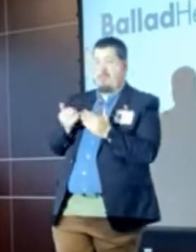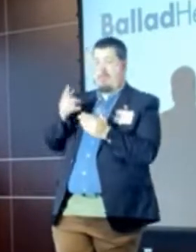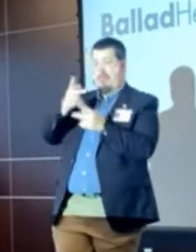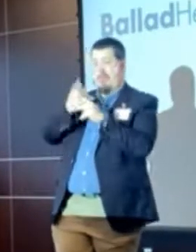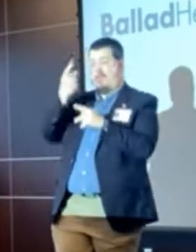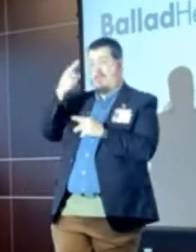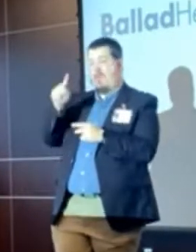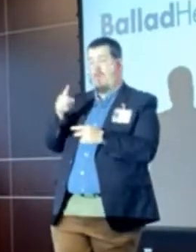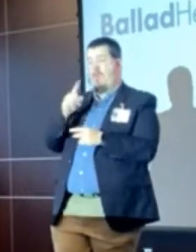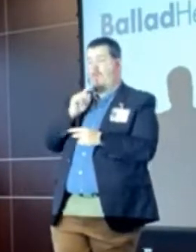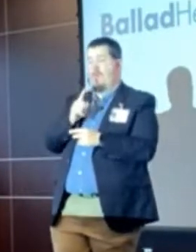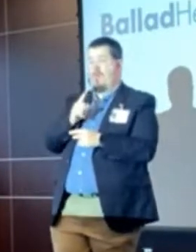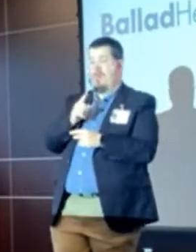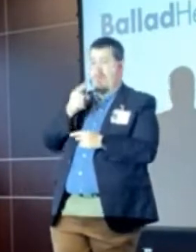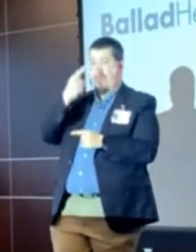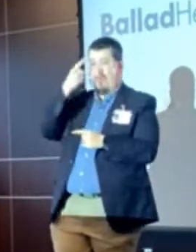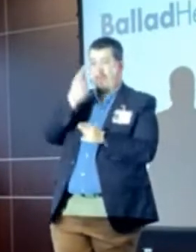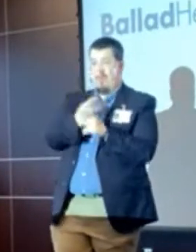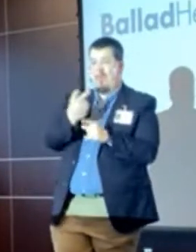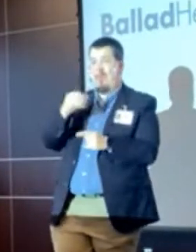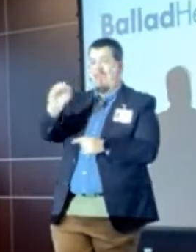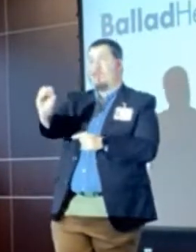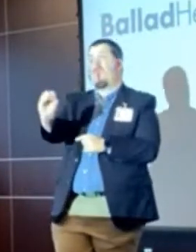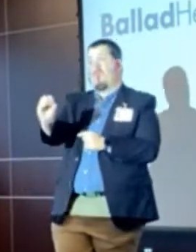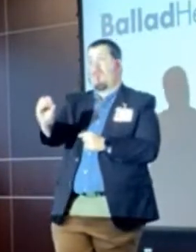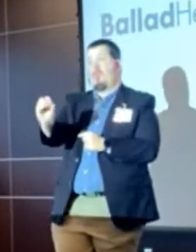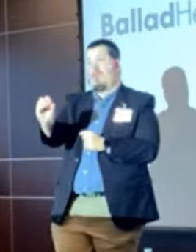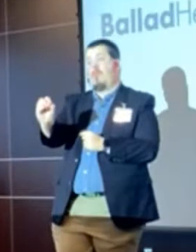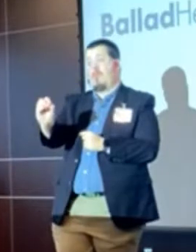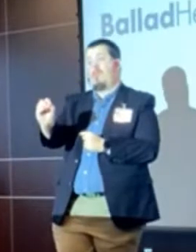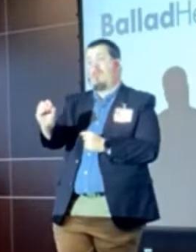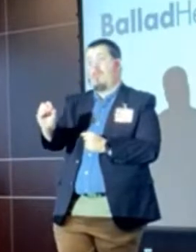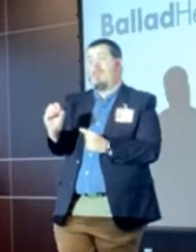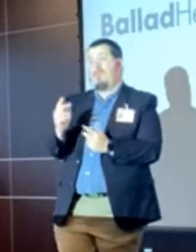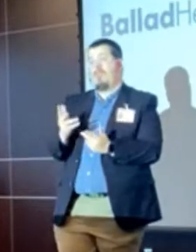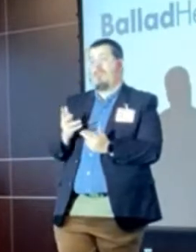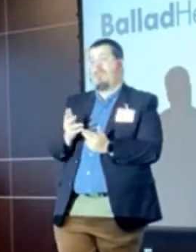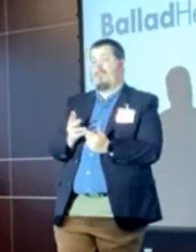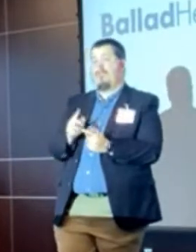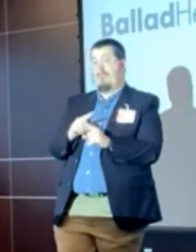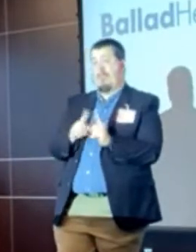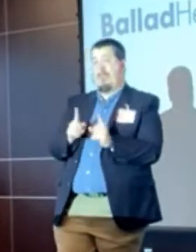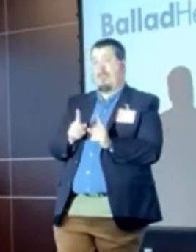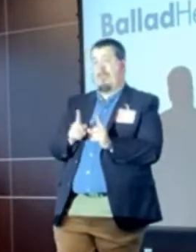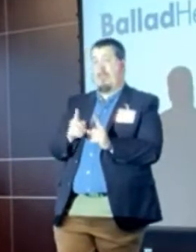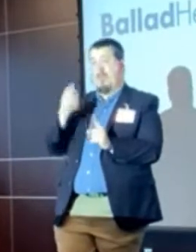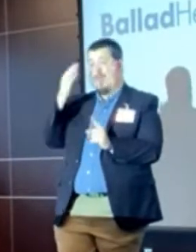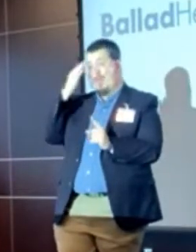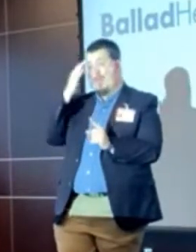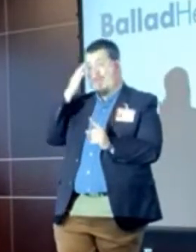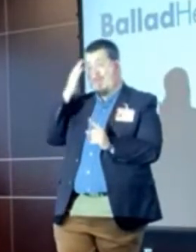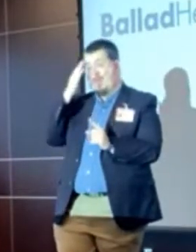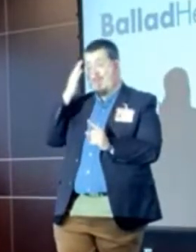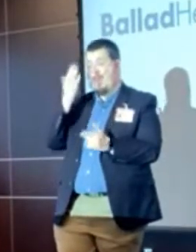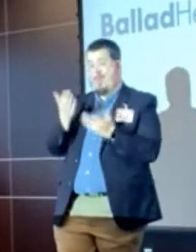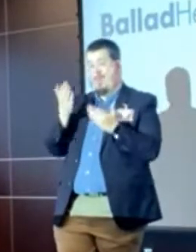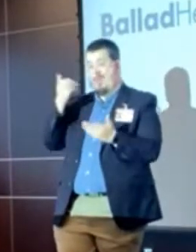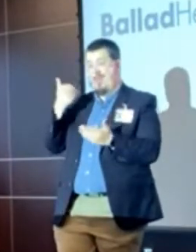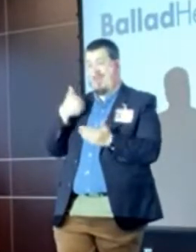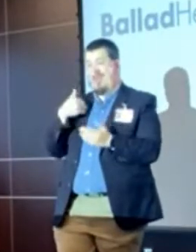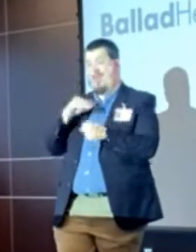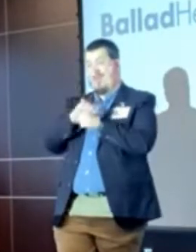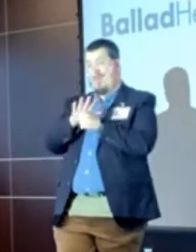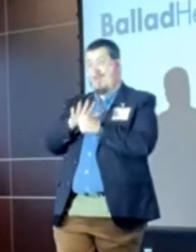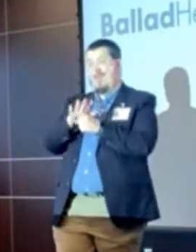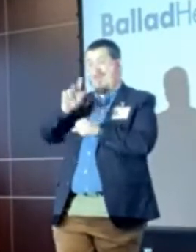for? I think you're right. We want to be at zero. So, but we do know that we'll probably have COVID